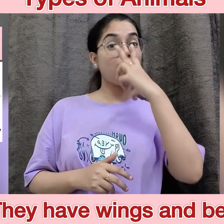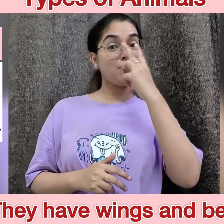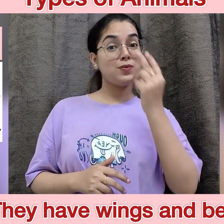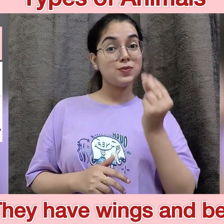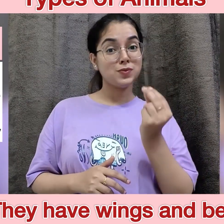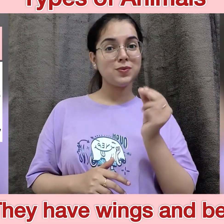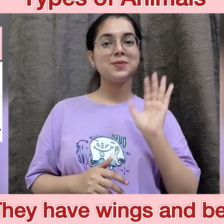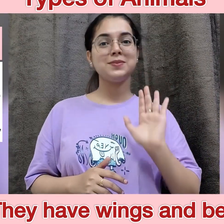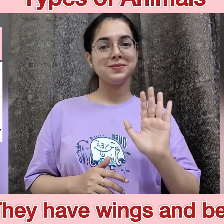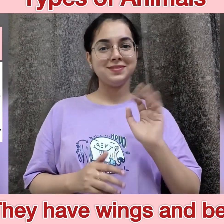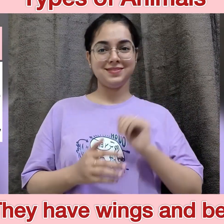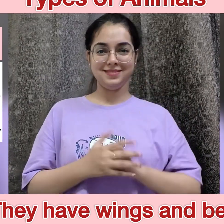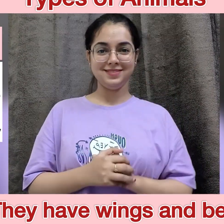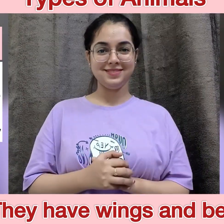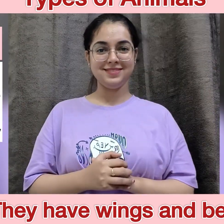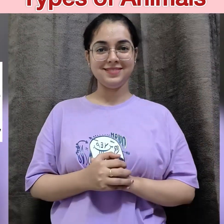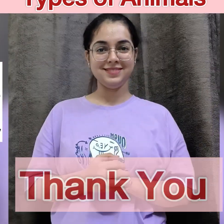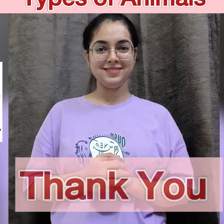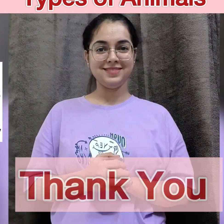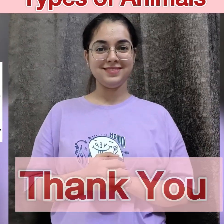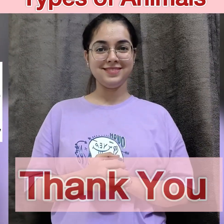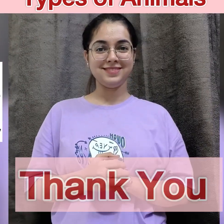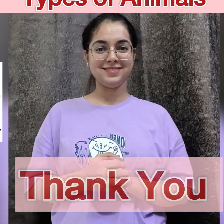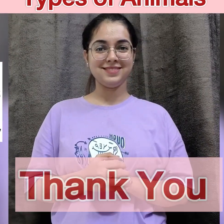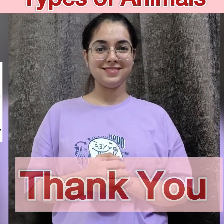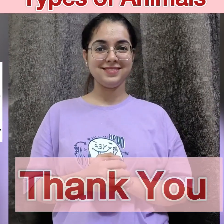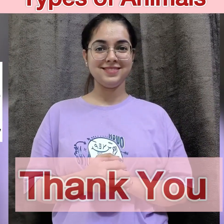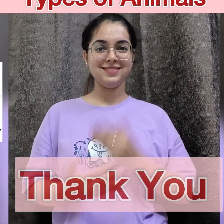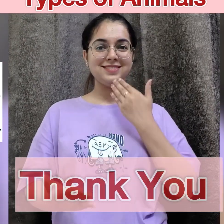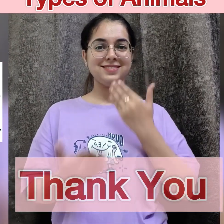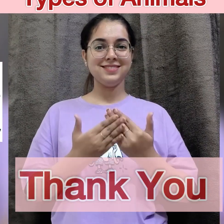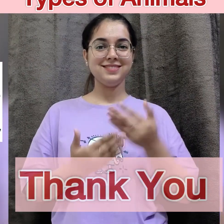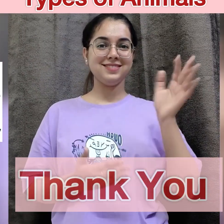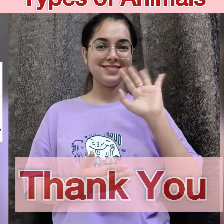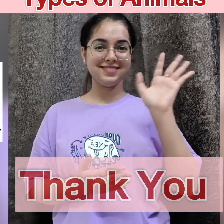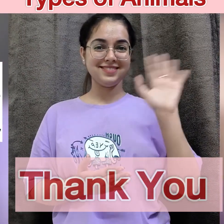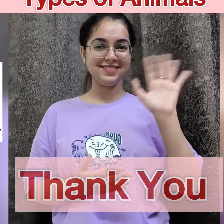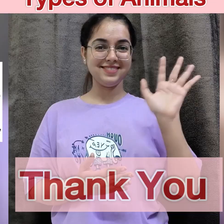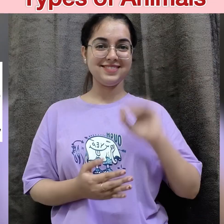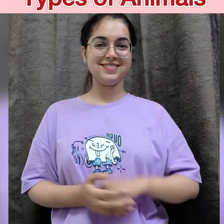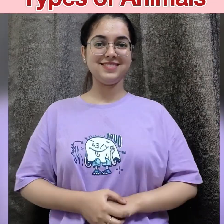and beaks. Thank you. Bye bye.